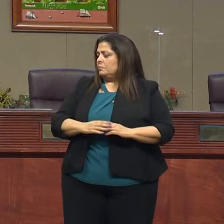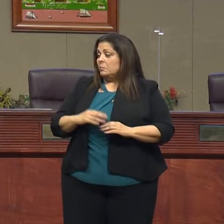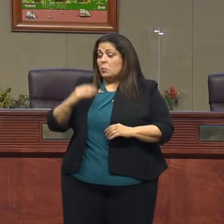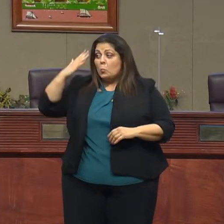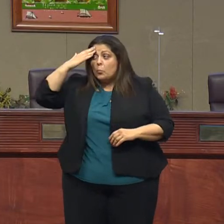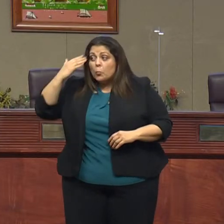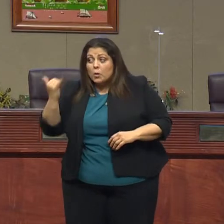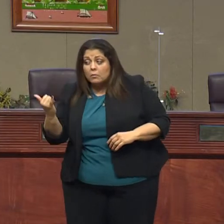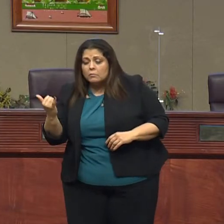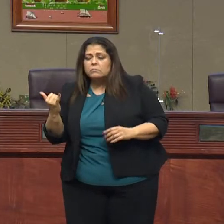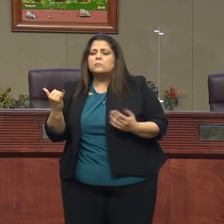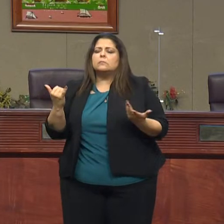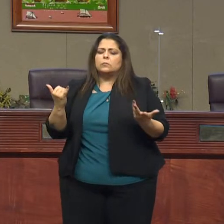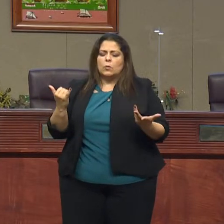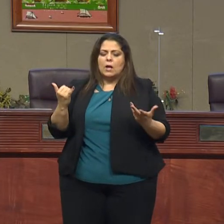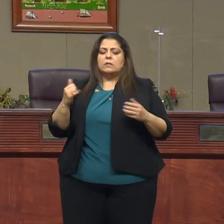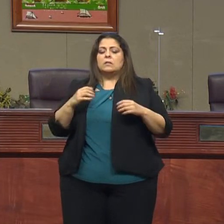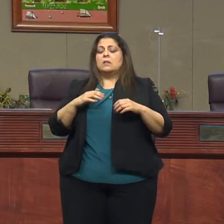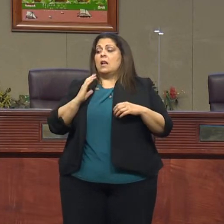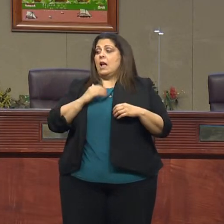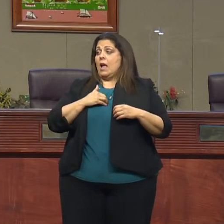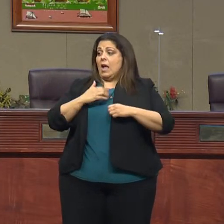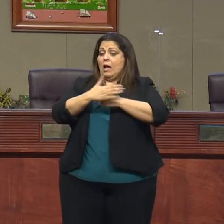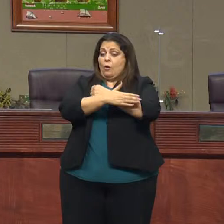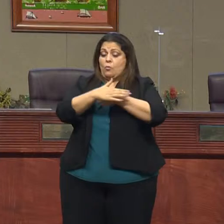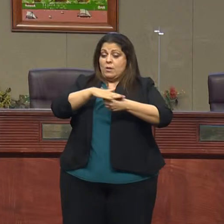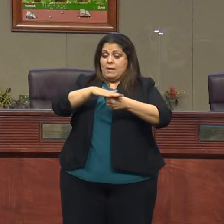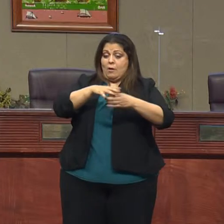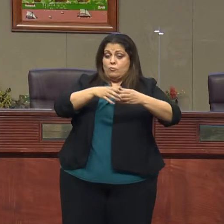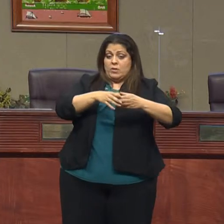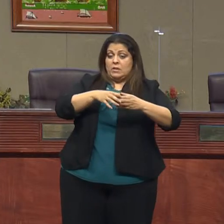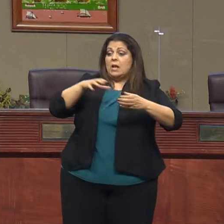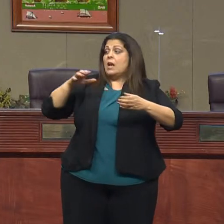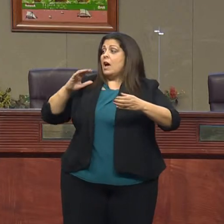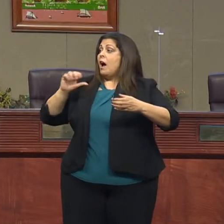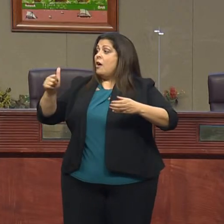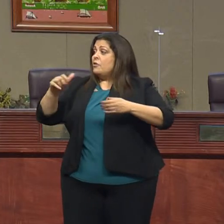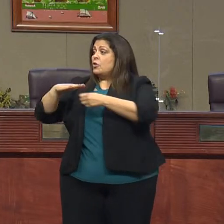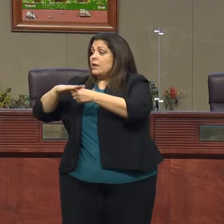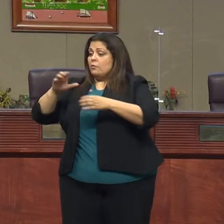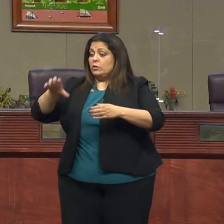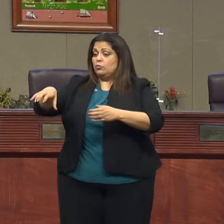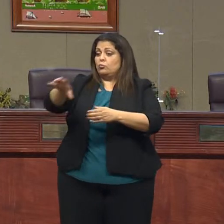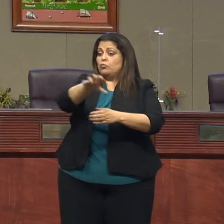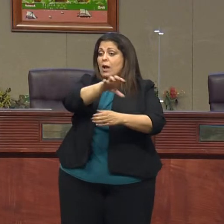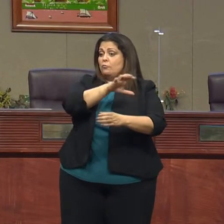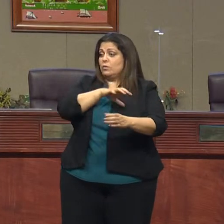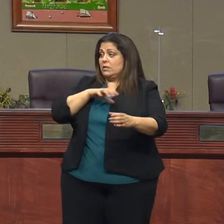In terms of the surrounding counties, earlier today I had a